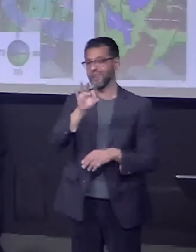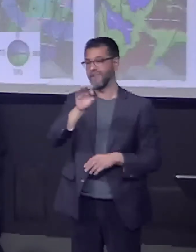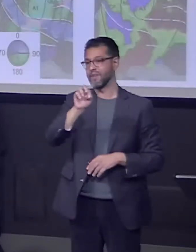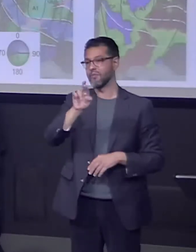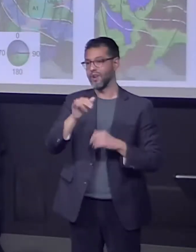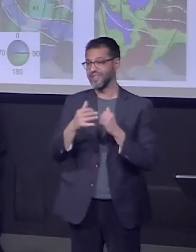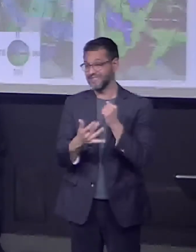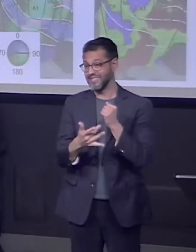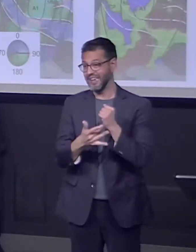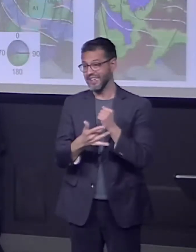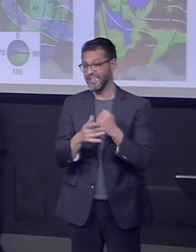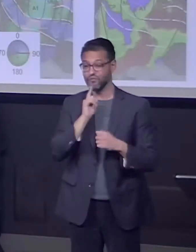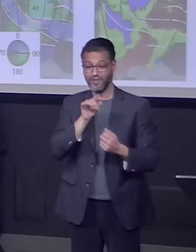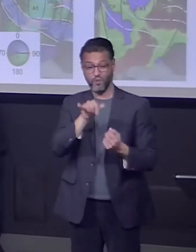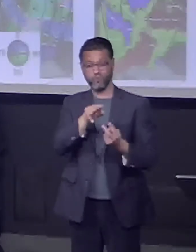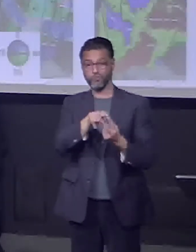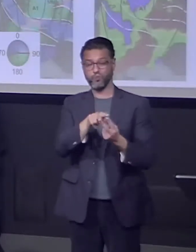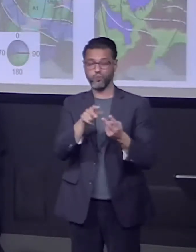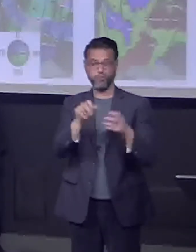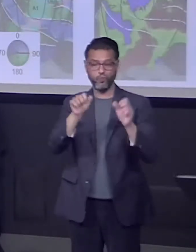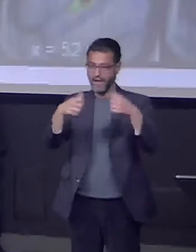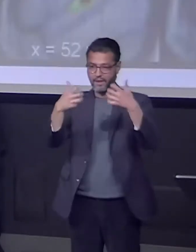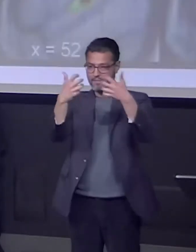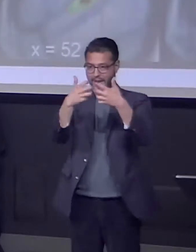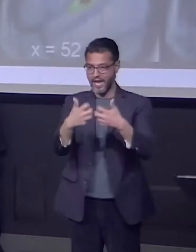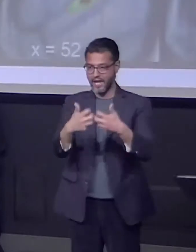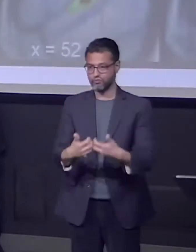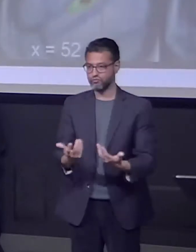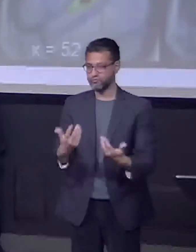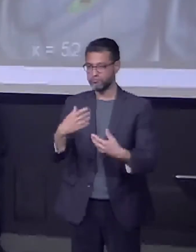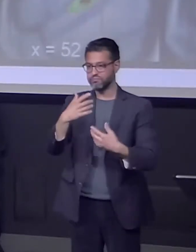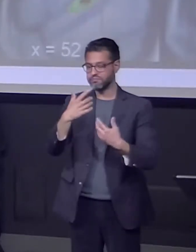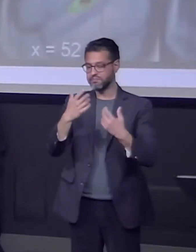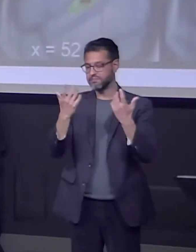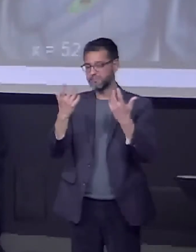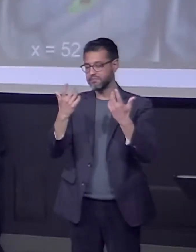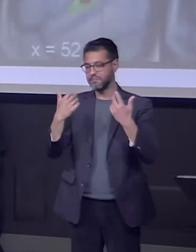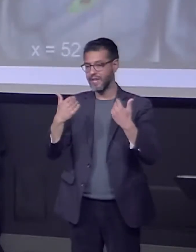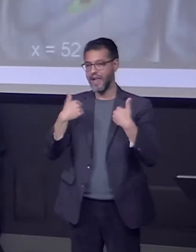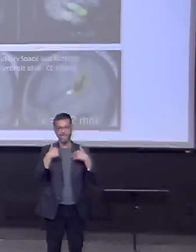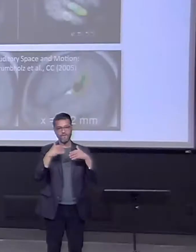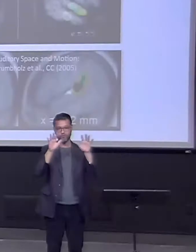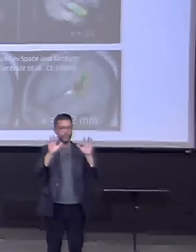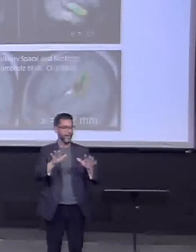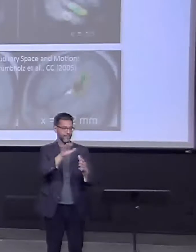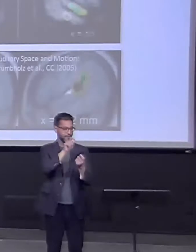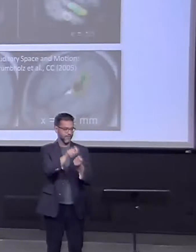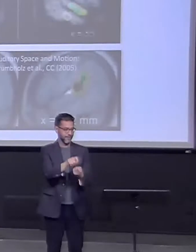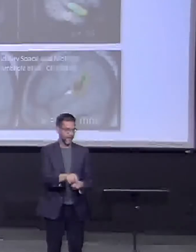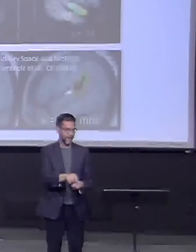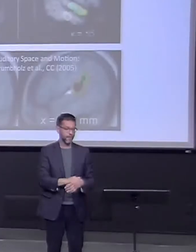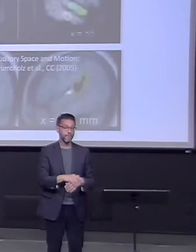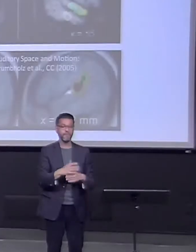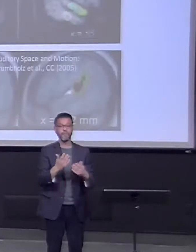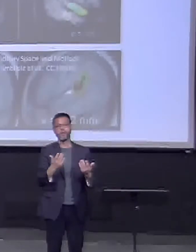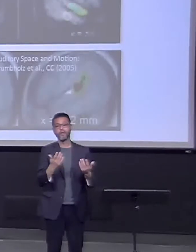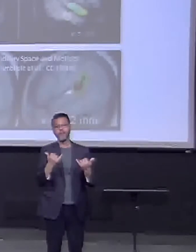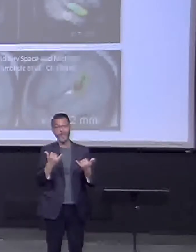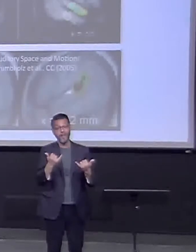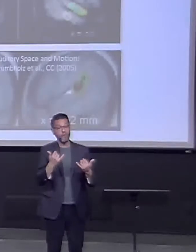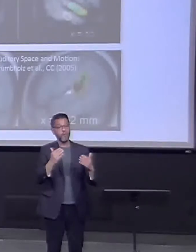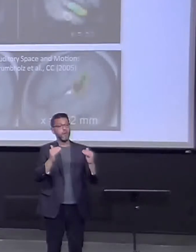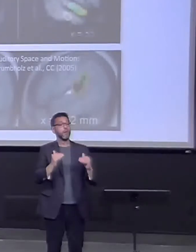two are now matchable quite in great detail. Now, other people have also picked up